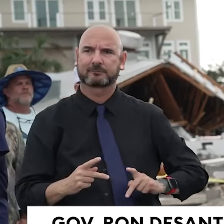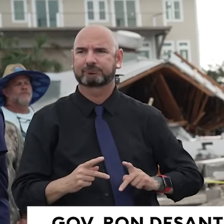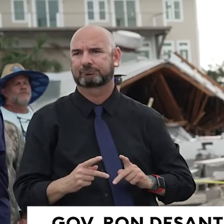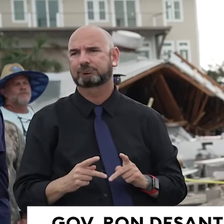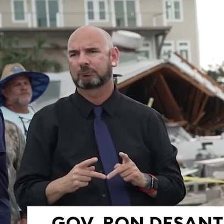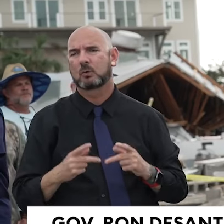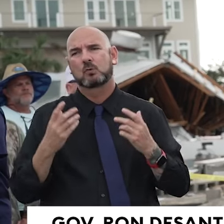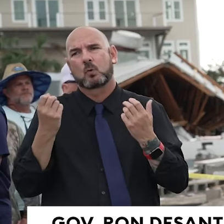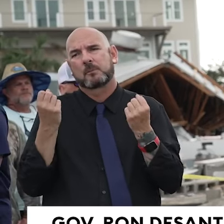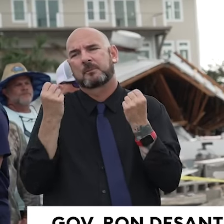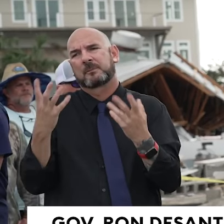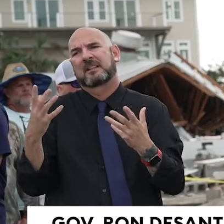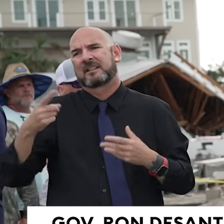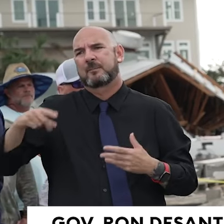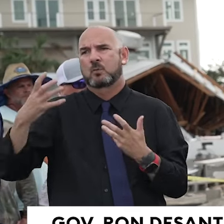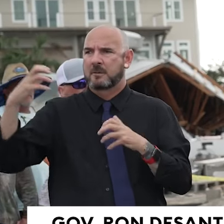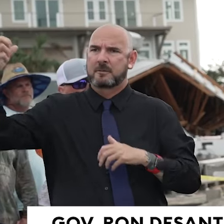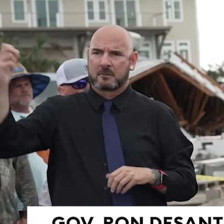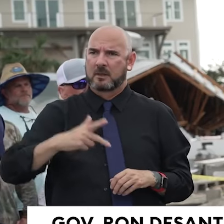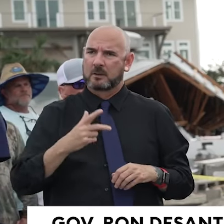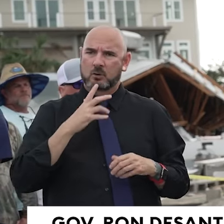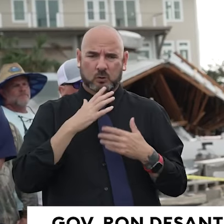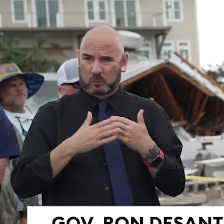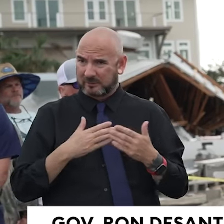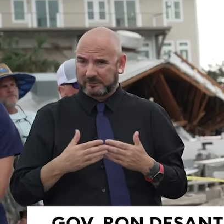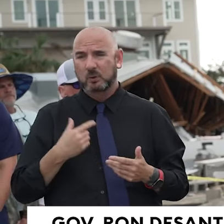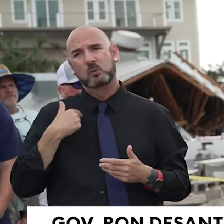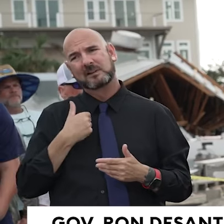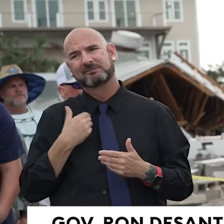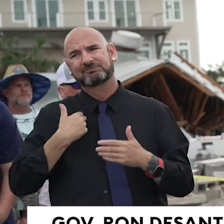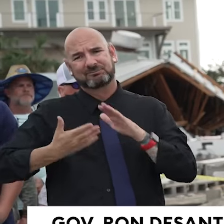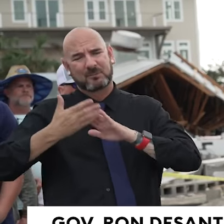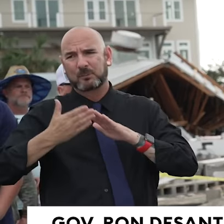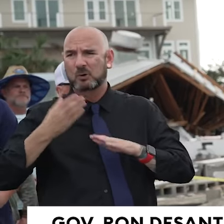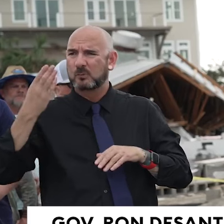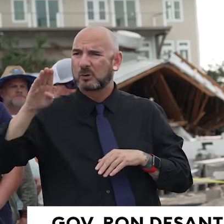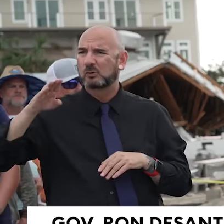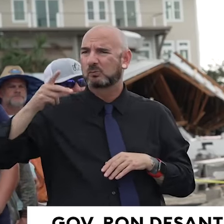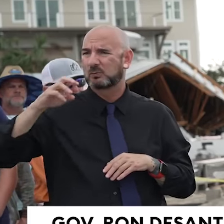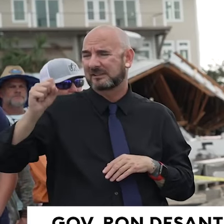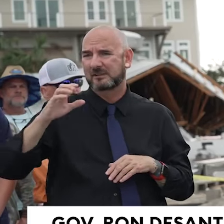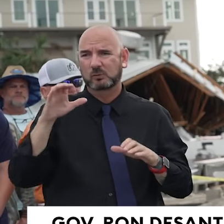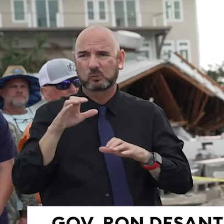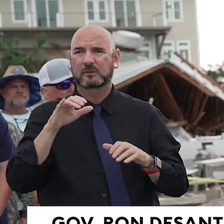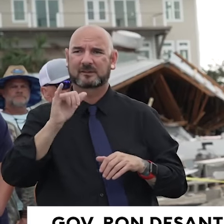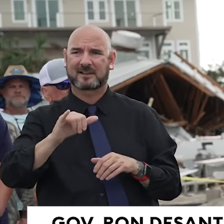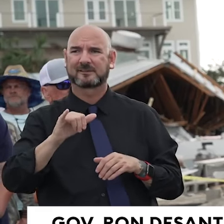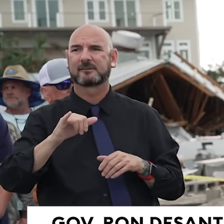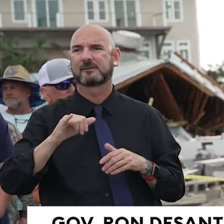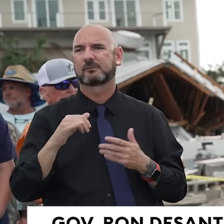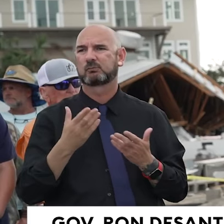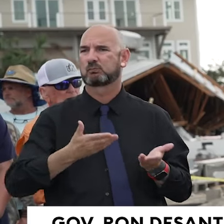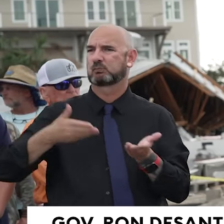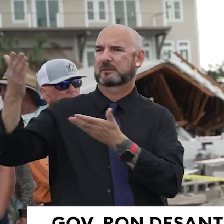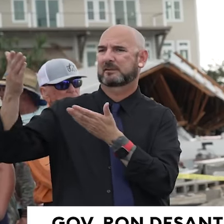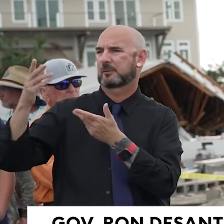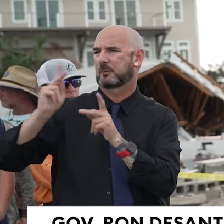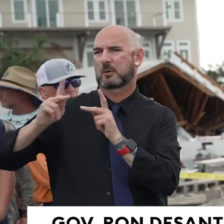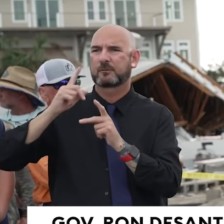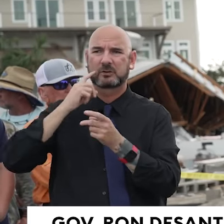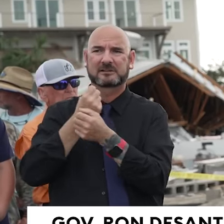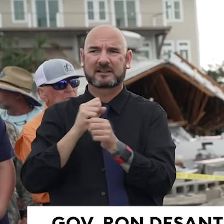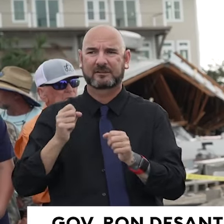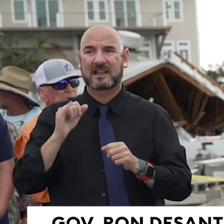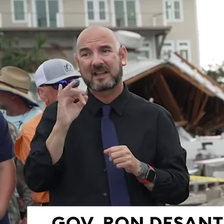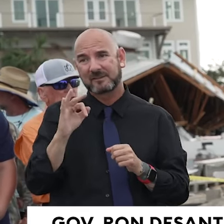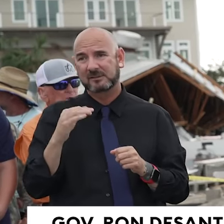to come back anyways. So we have our Operation Blue Ridge. We are going to be doing that. We're going to be bringing people to safety. If we have a smaller